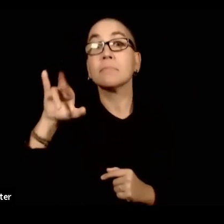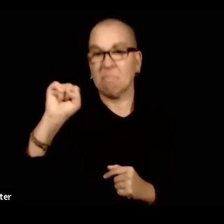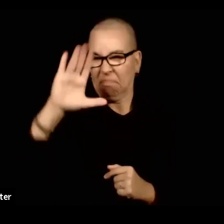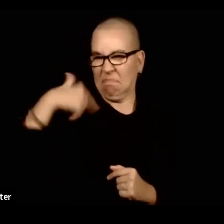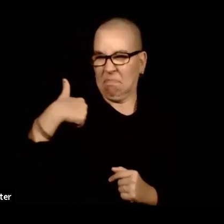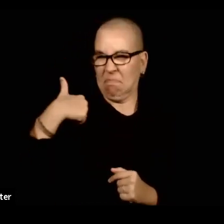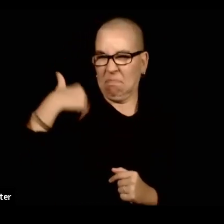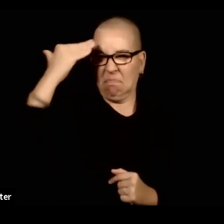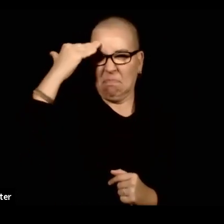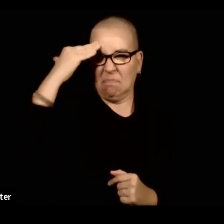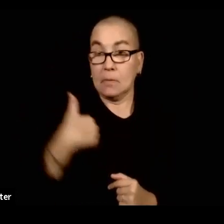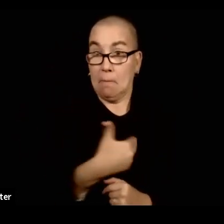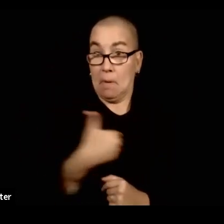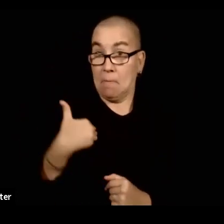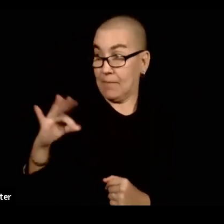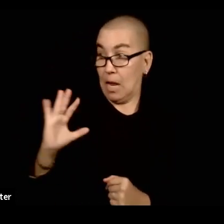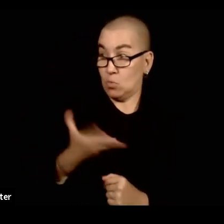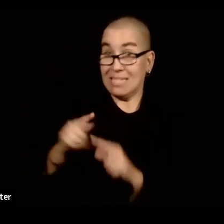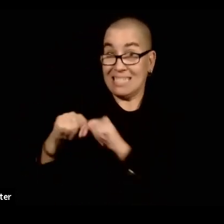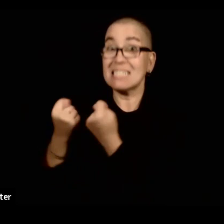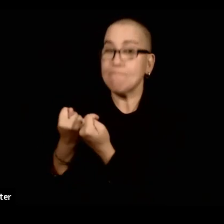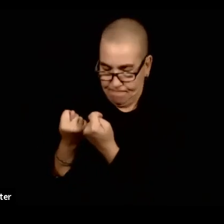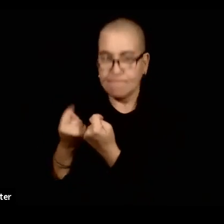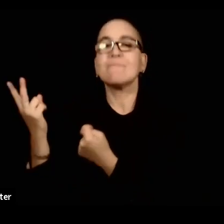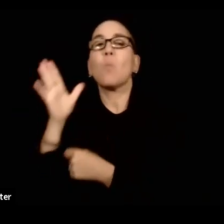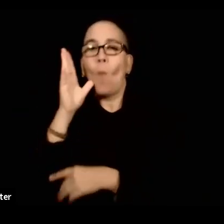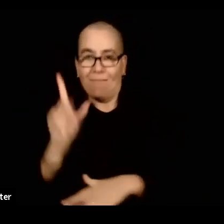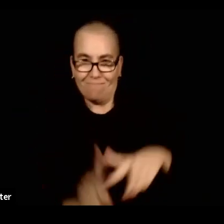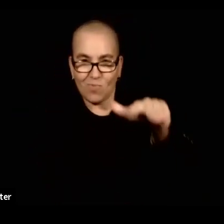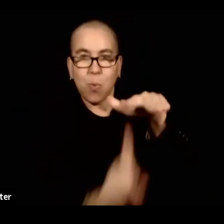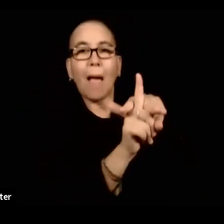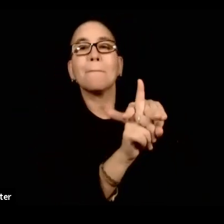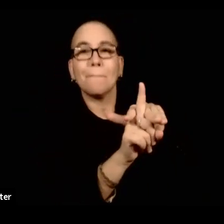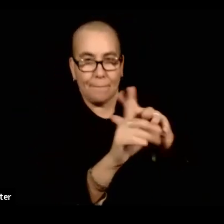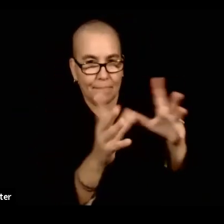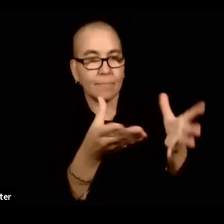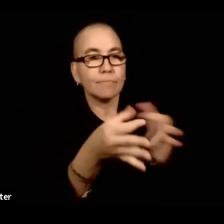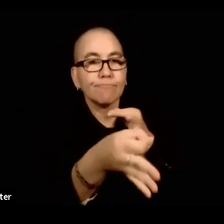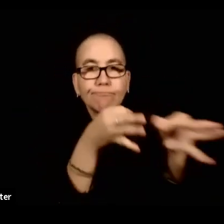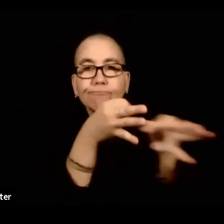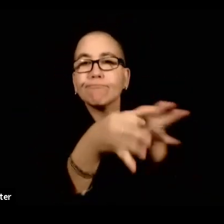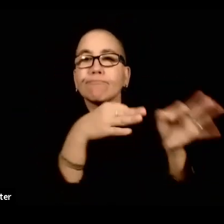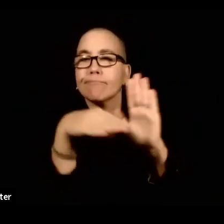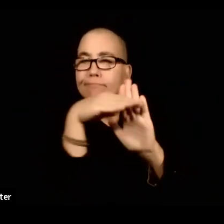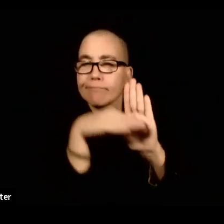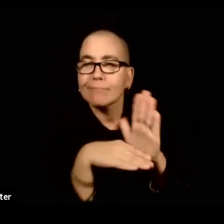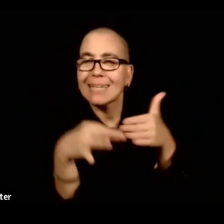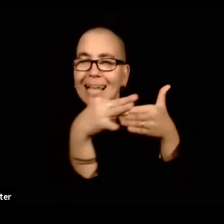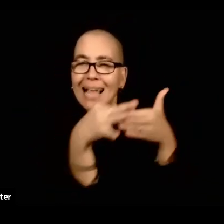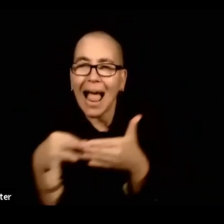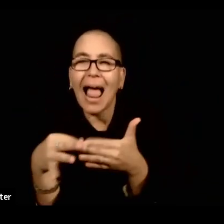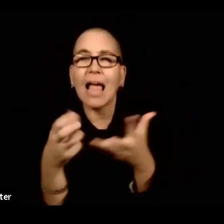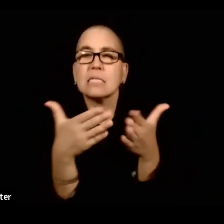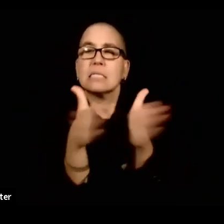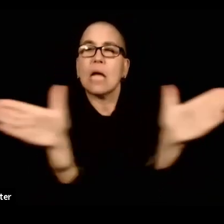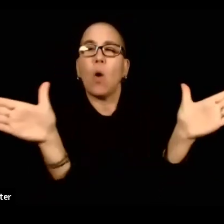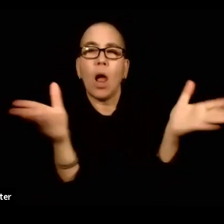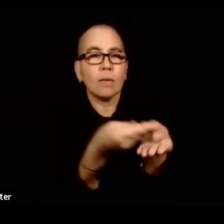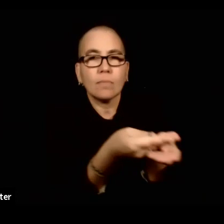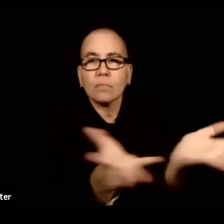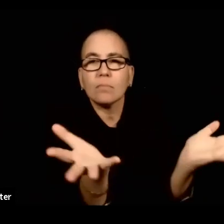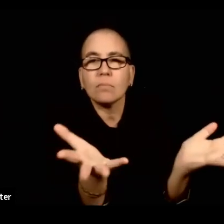have broad guidance for sports as it relates to all the various, different types of sports,